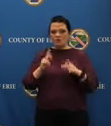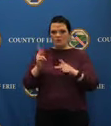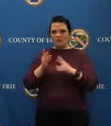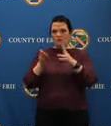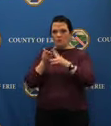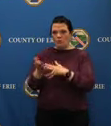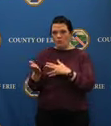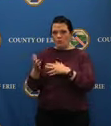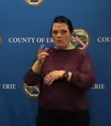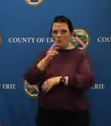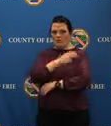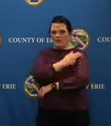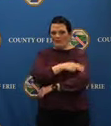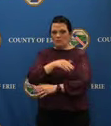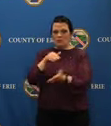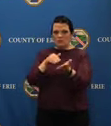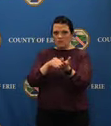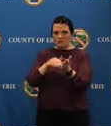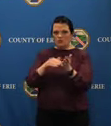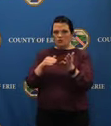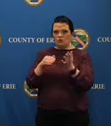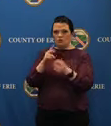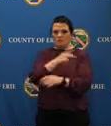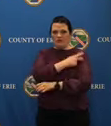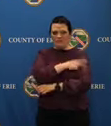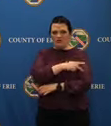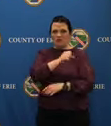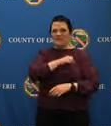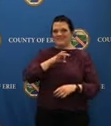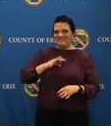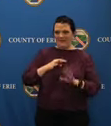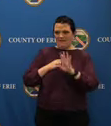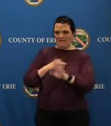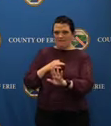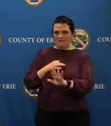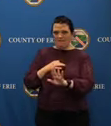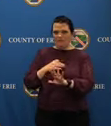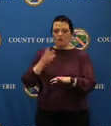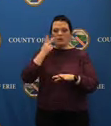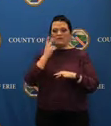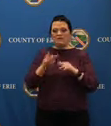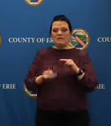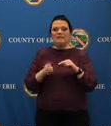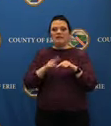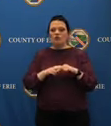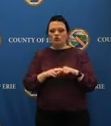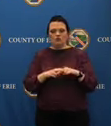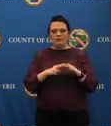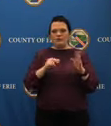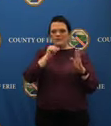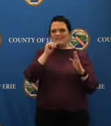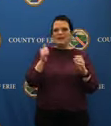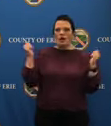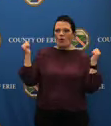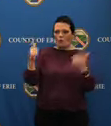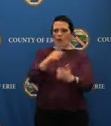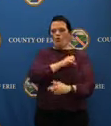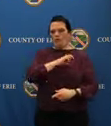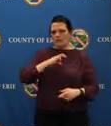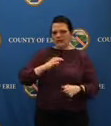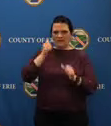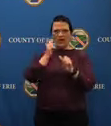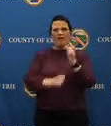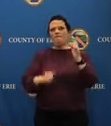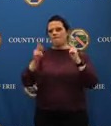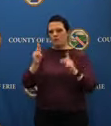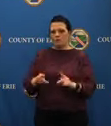healthcare providers on patients as well as staff. So we've seen this increase. And it's not all staff. I'm not saying that every person